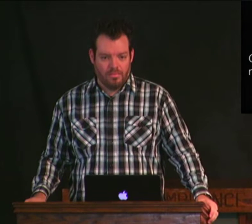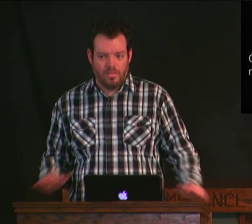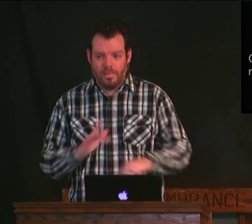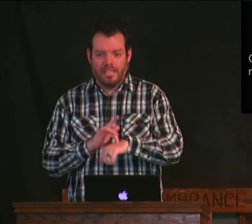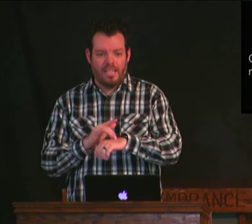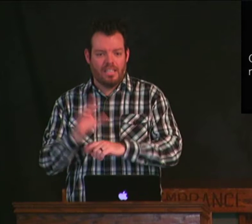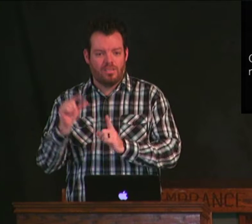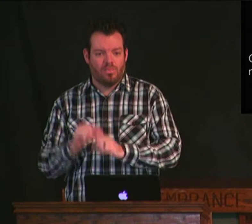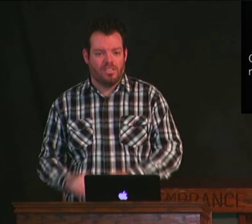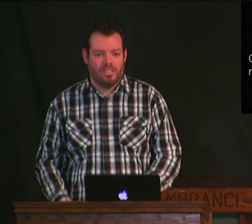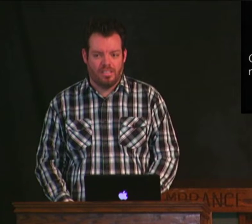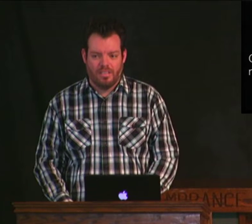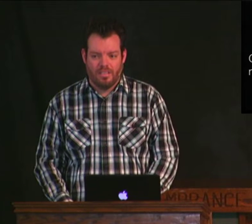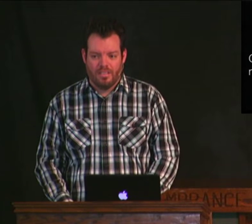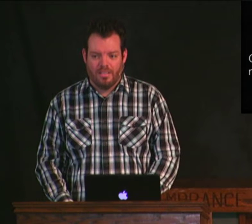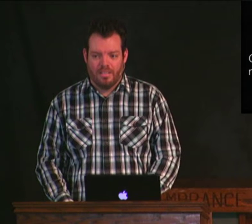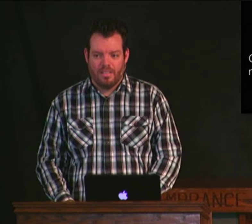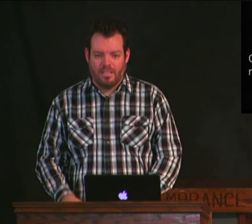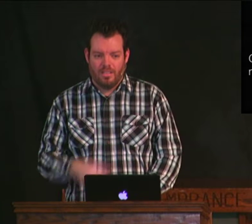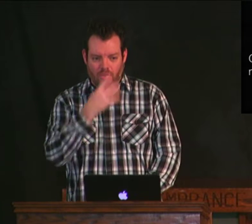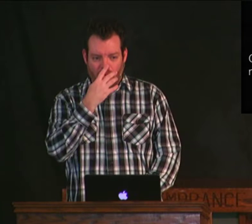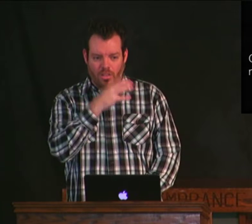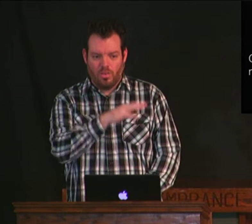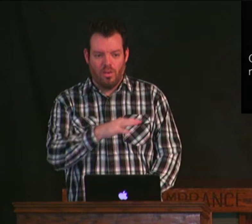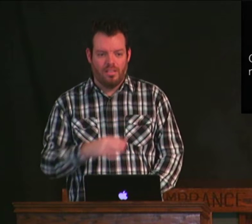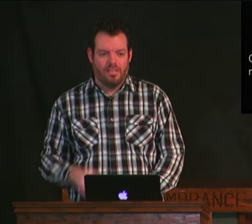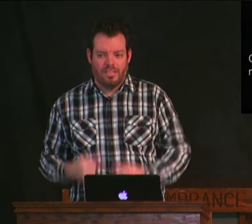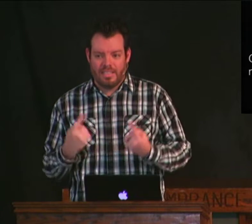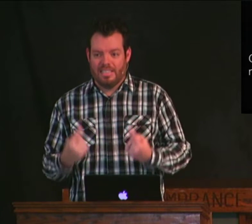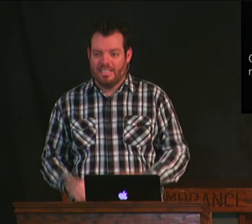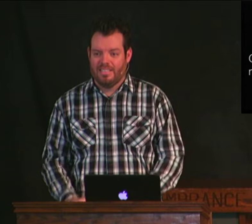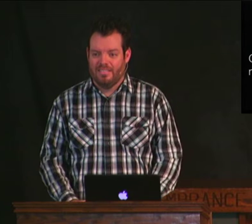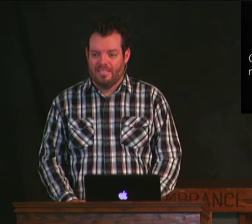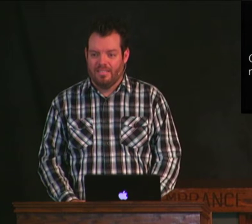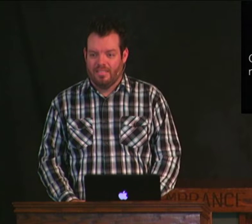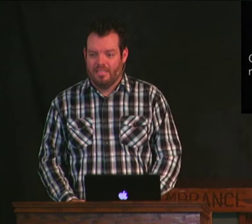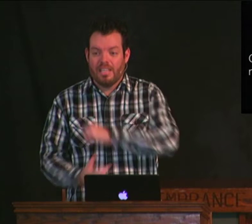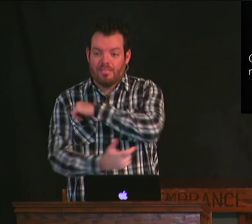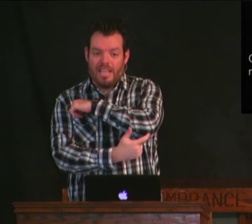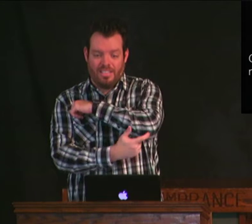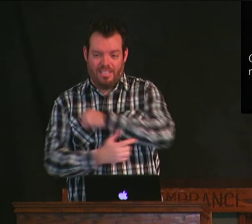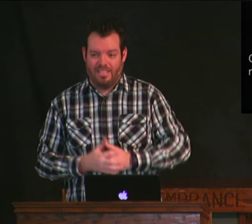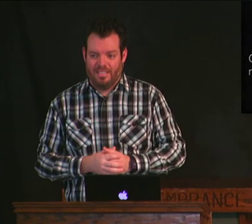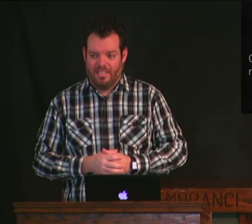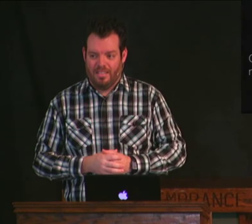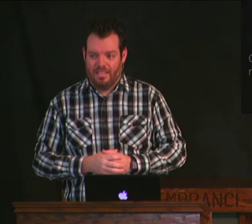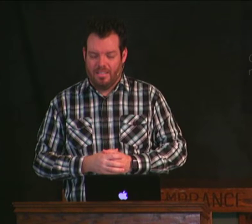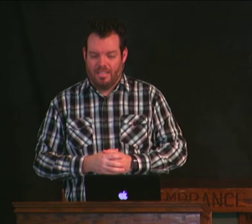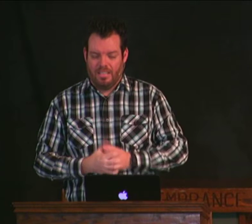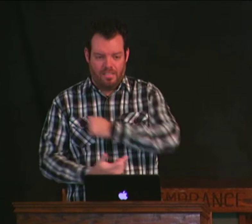When you meditate on his words, you ignore the sins, the temptation. Because if